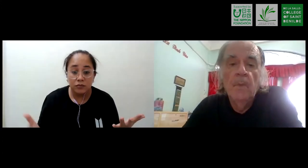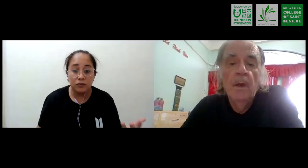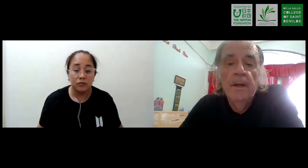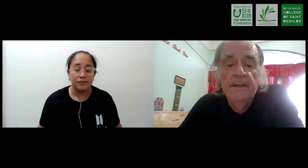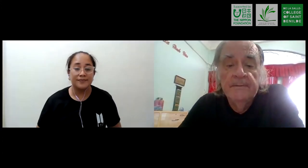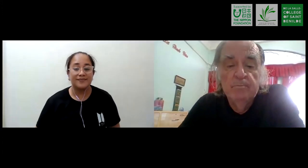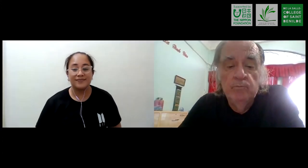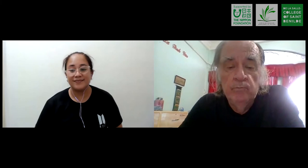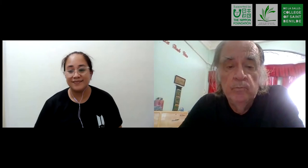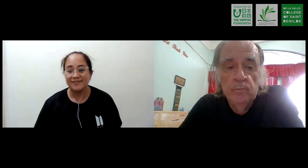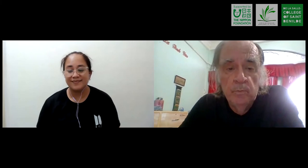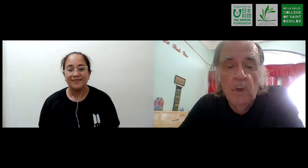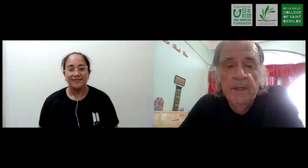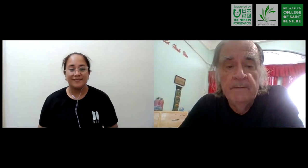We're good, sir. Okay.